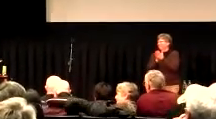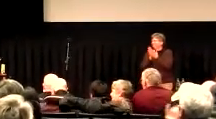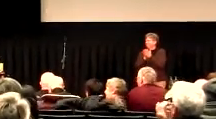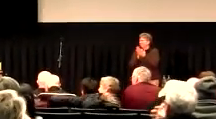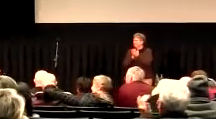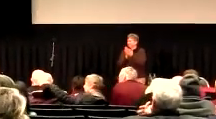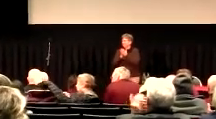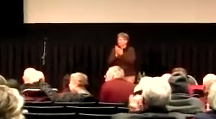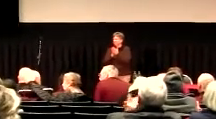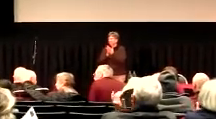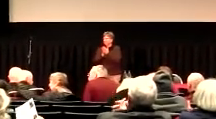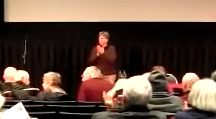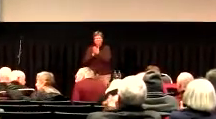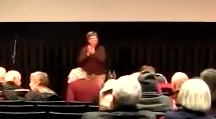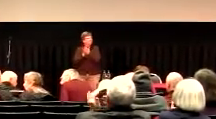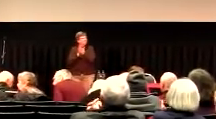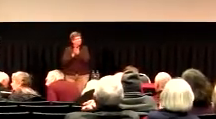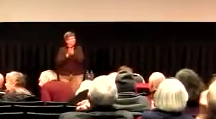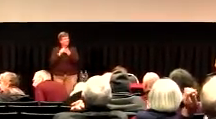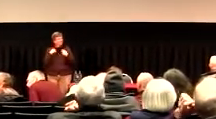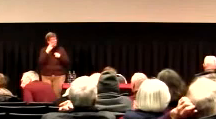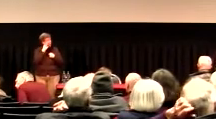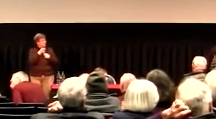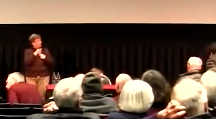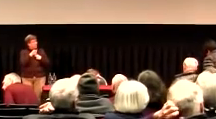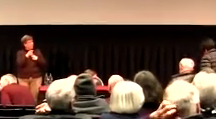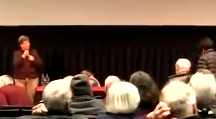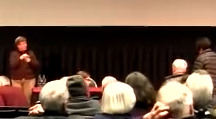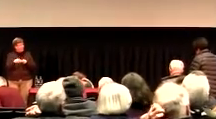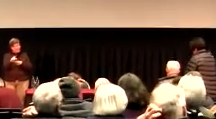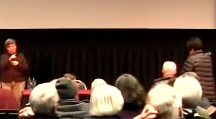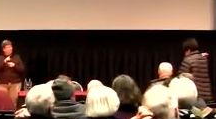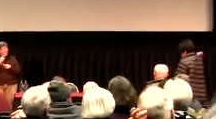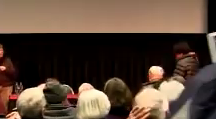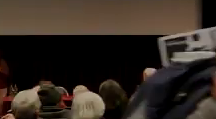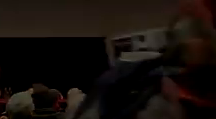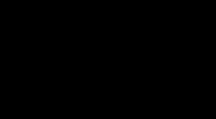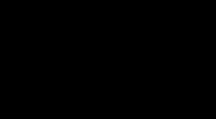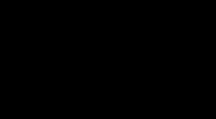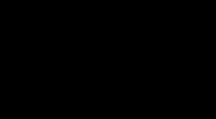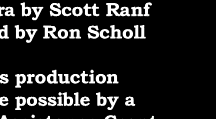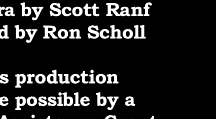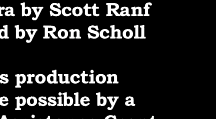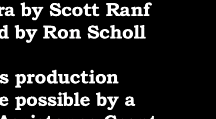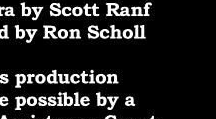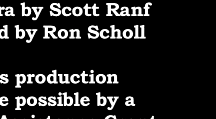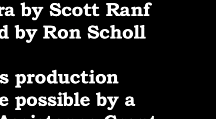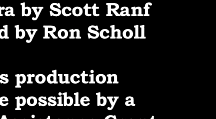And we'll see you back here next week, Tuesday at 7 o'clock.